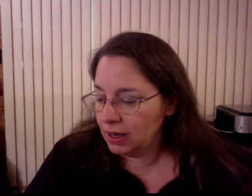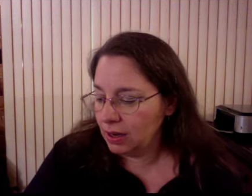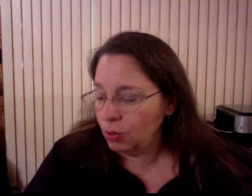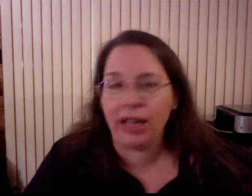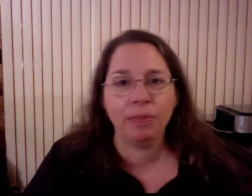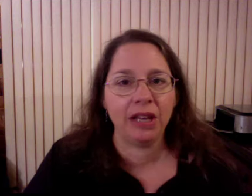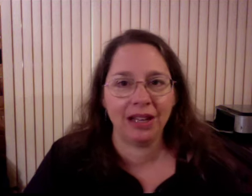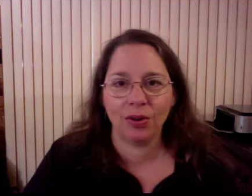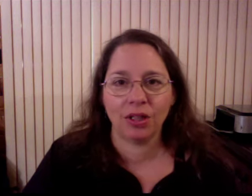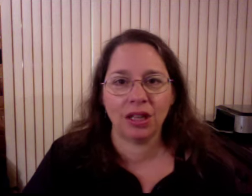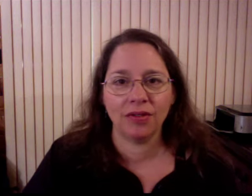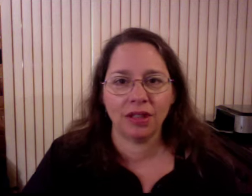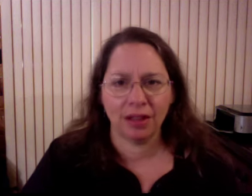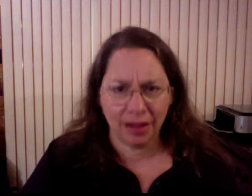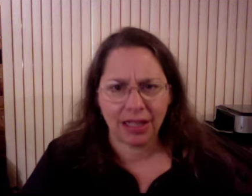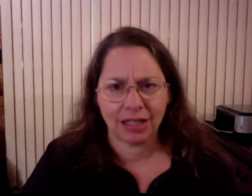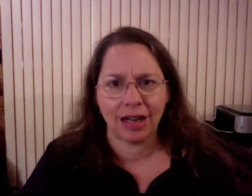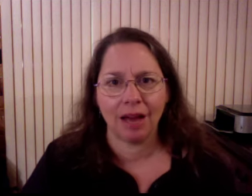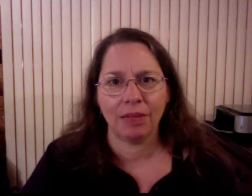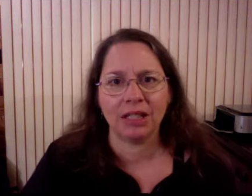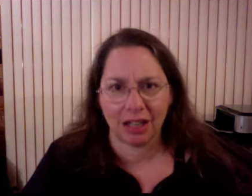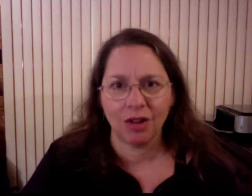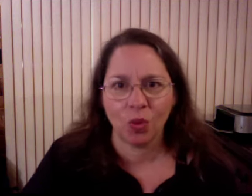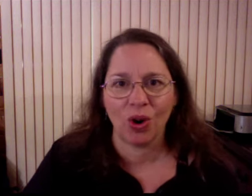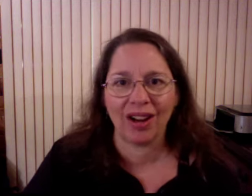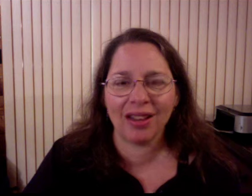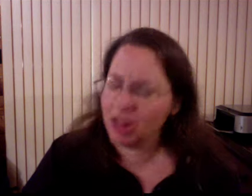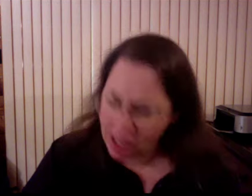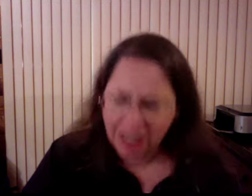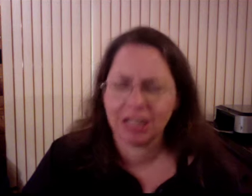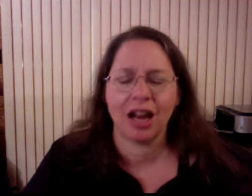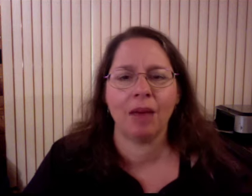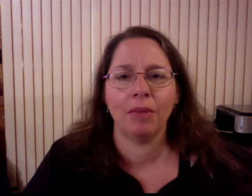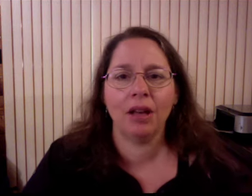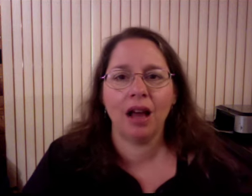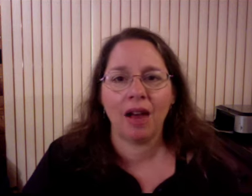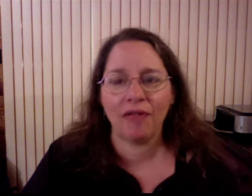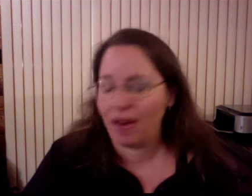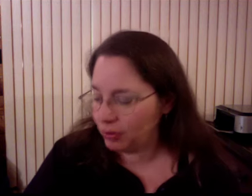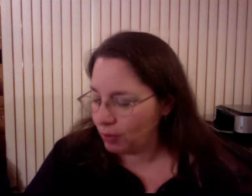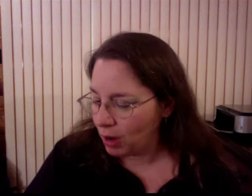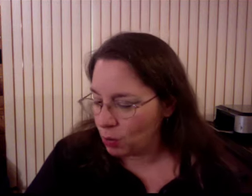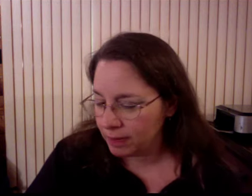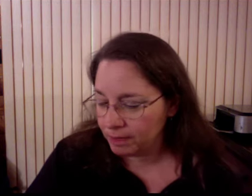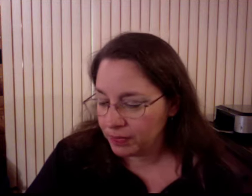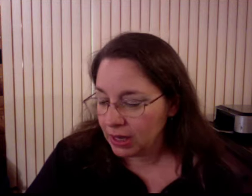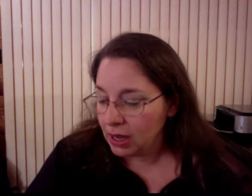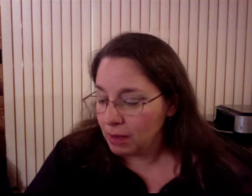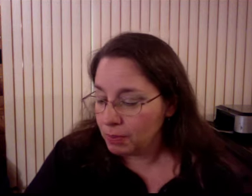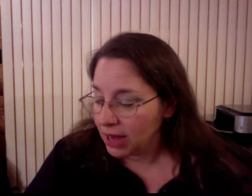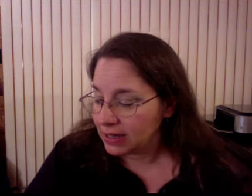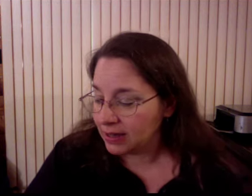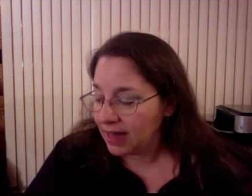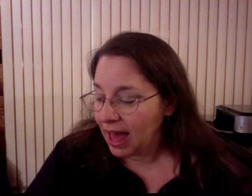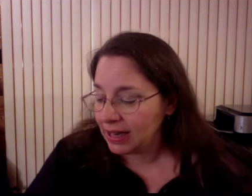We keep thinking to ourselves, this time it's going to work. This time I found the right one. But that is